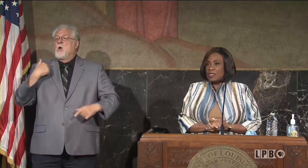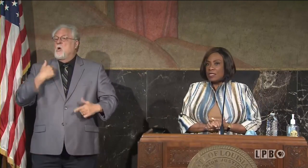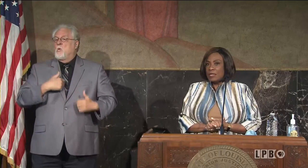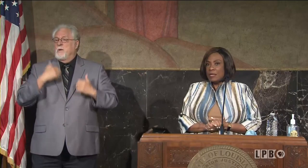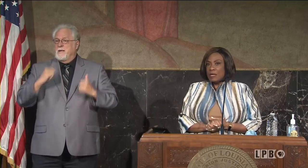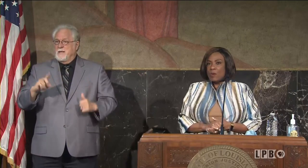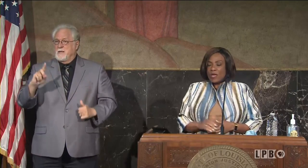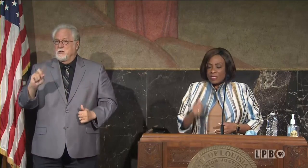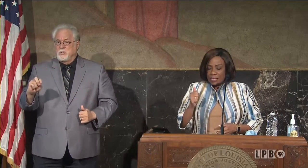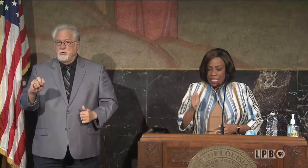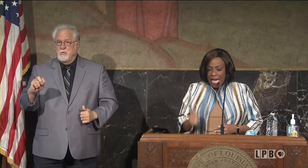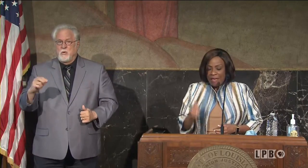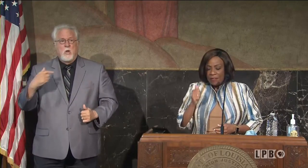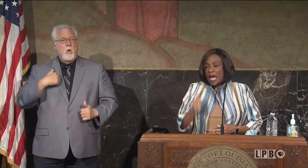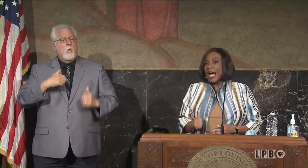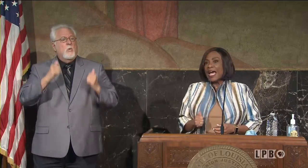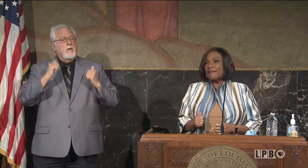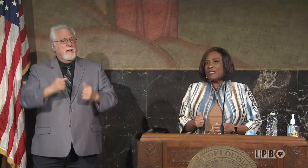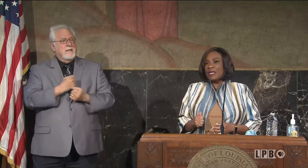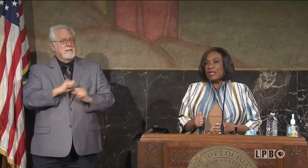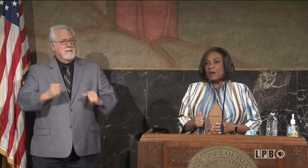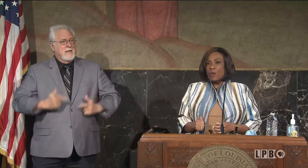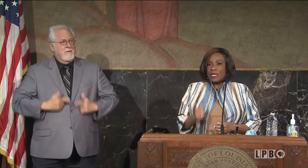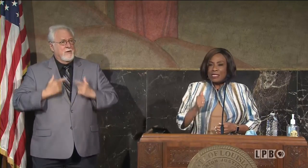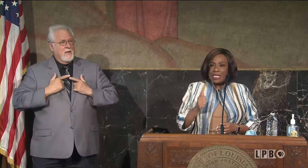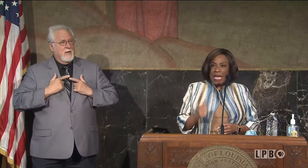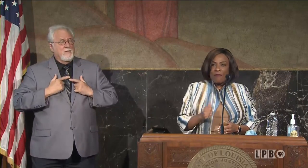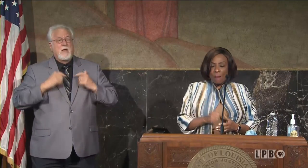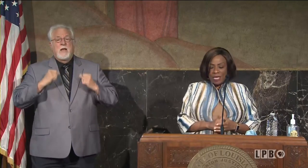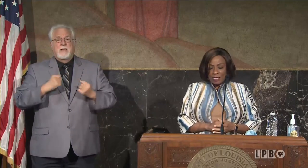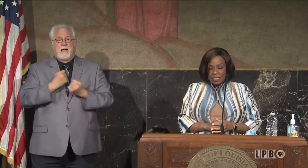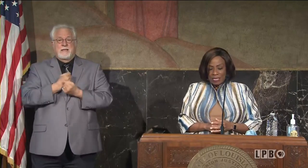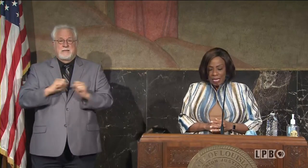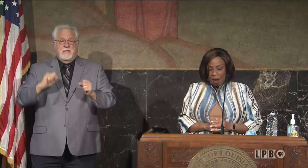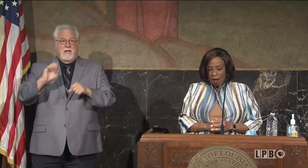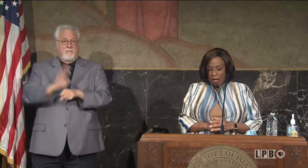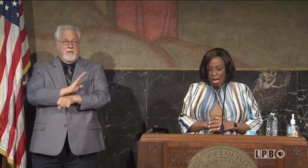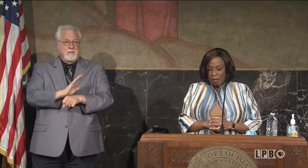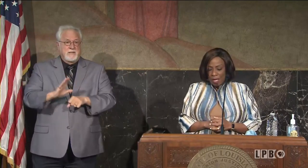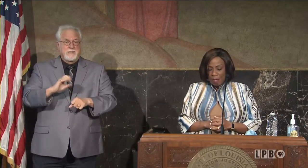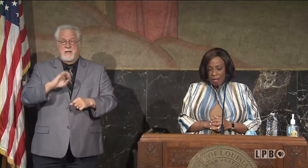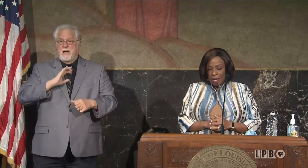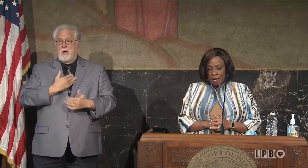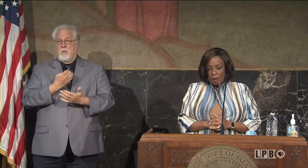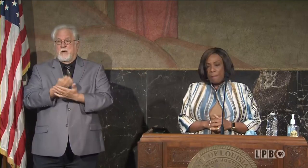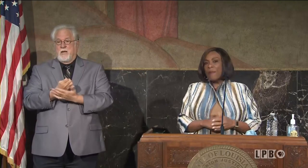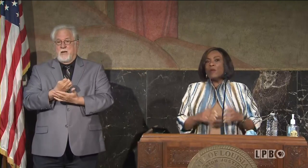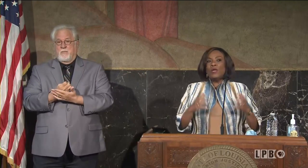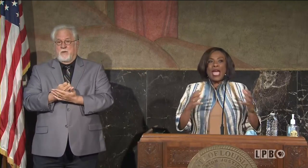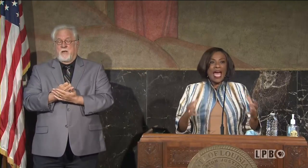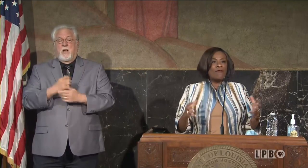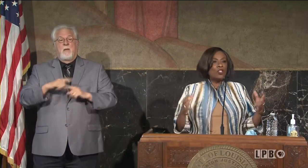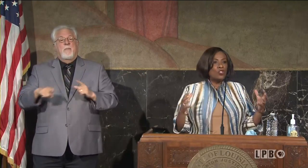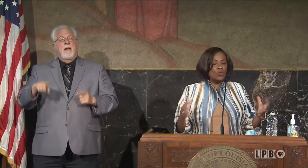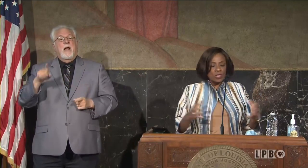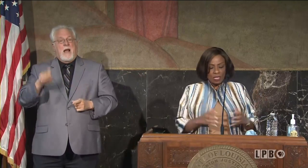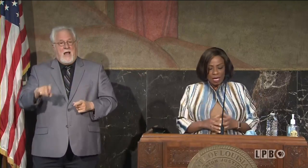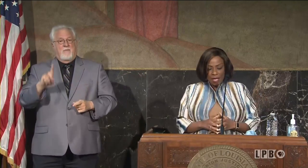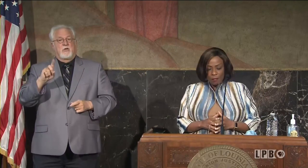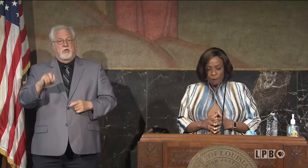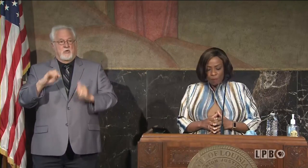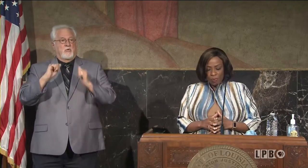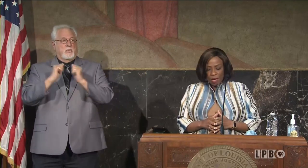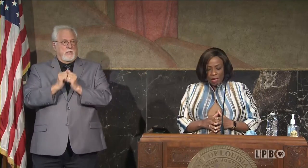do this. We can save lives. We can save our businesses and our economy. But we have to do